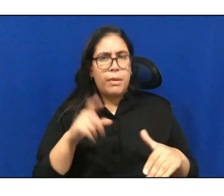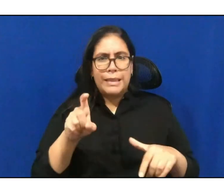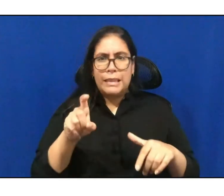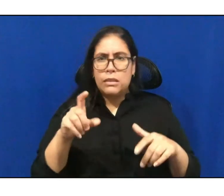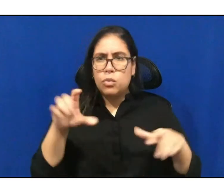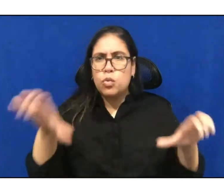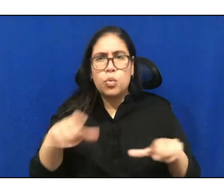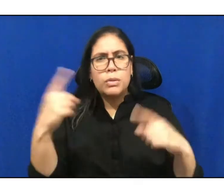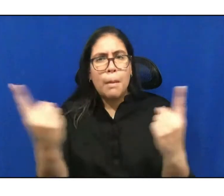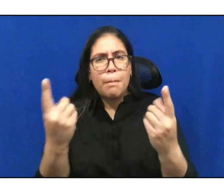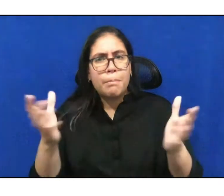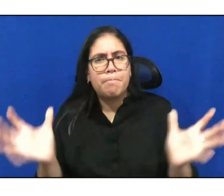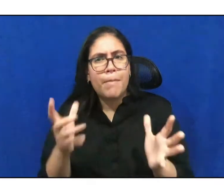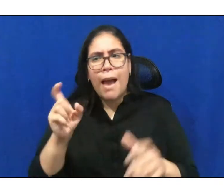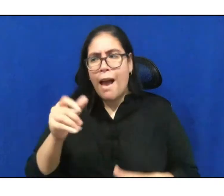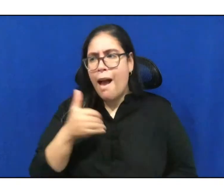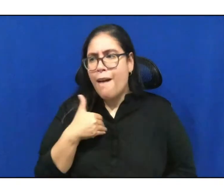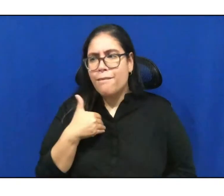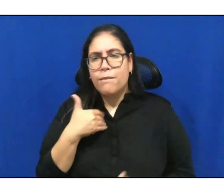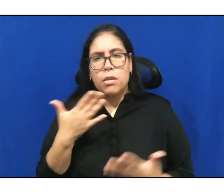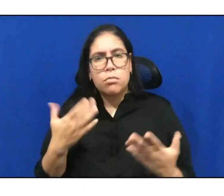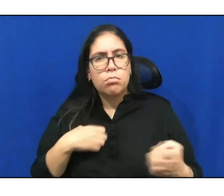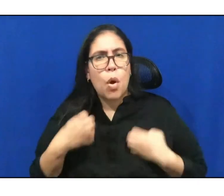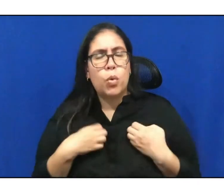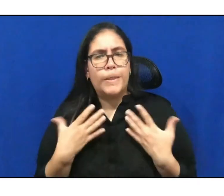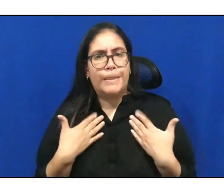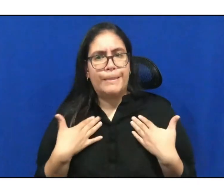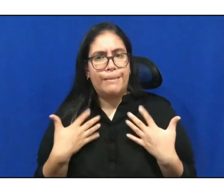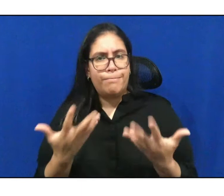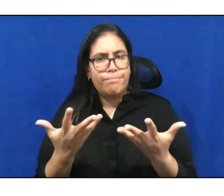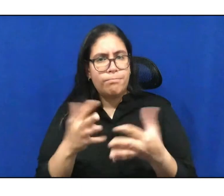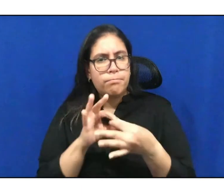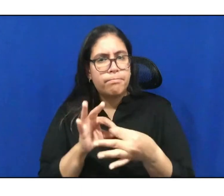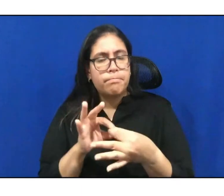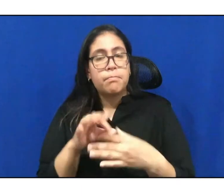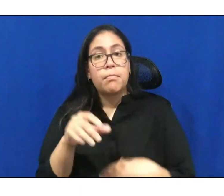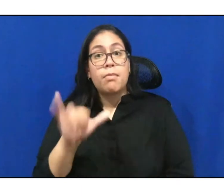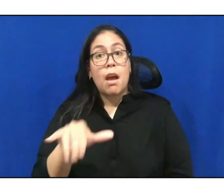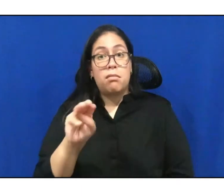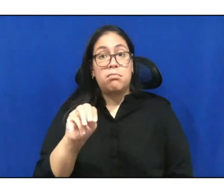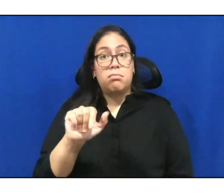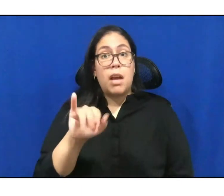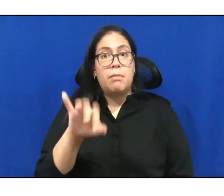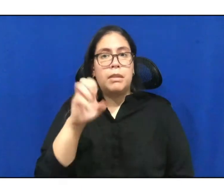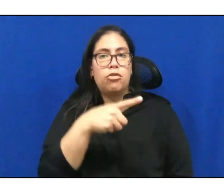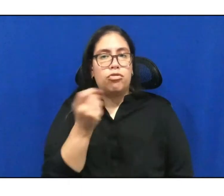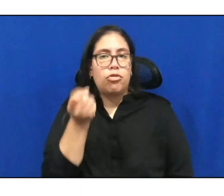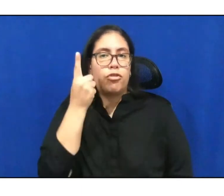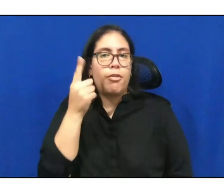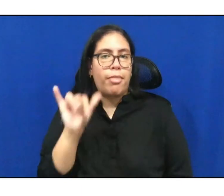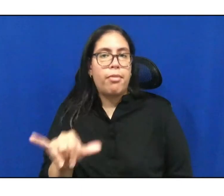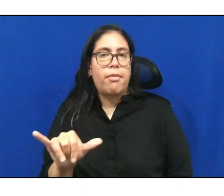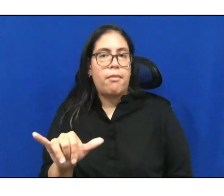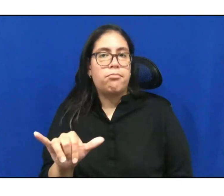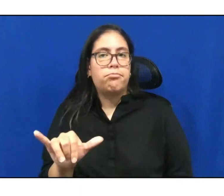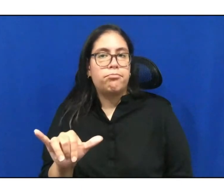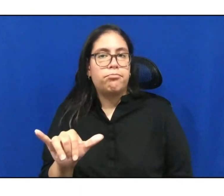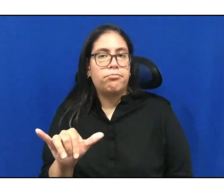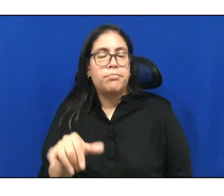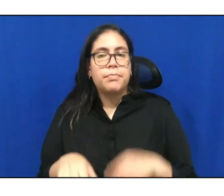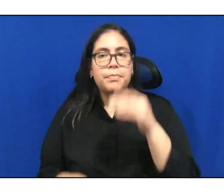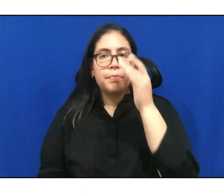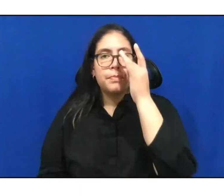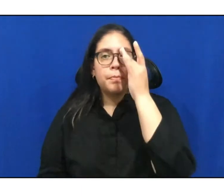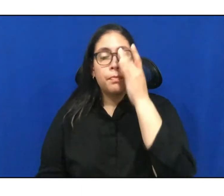have emotion, right? And I think that Mamie understood that, and that she understood it